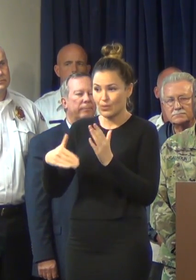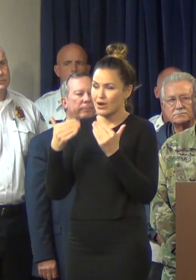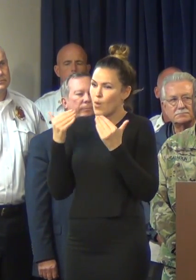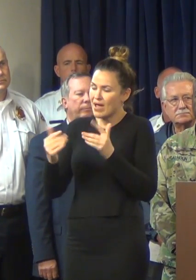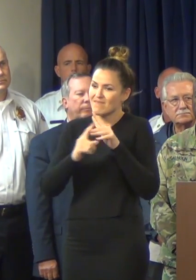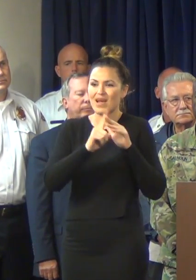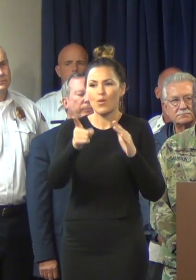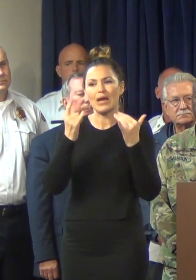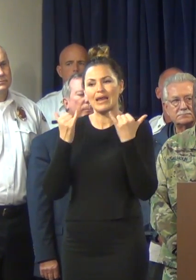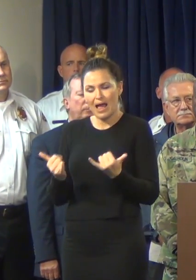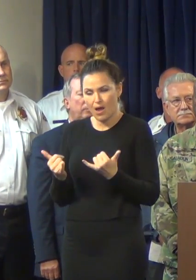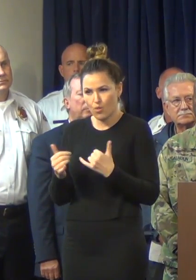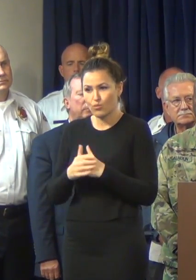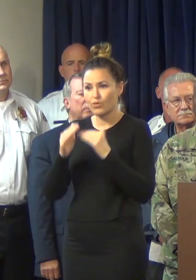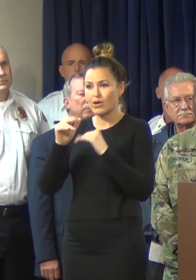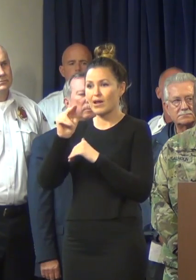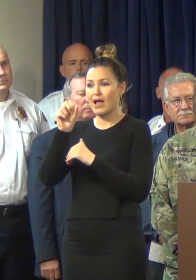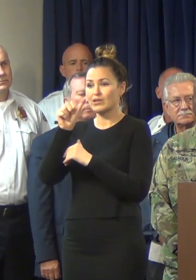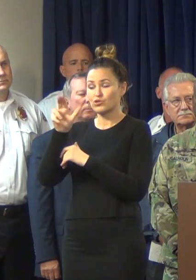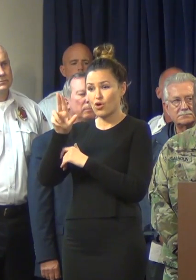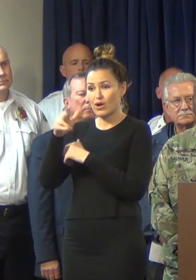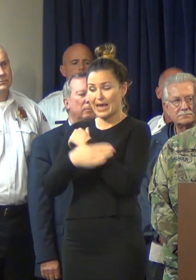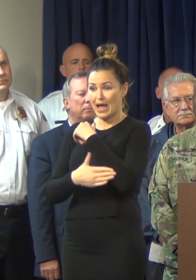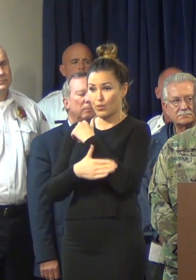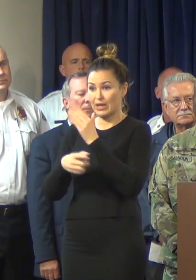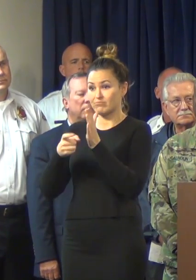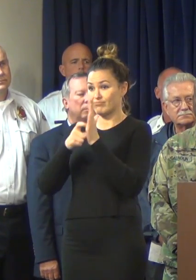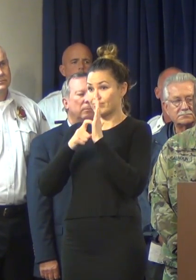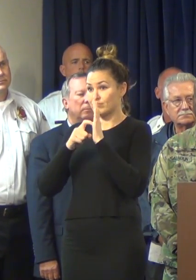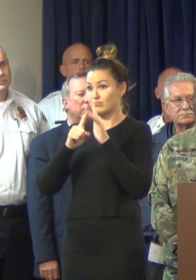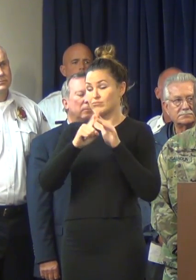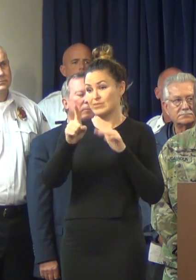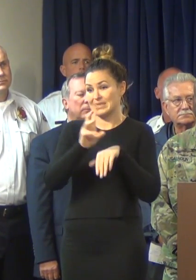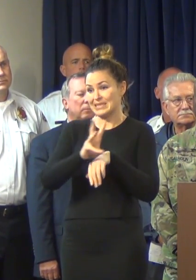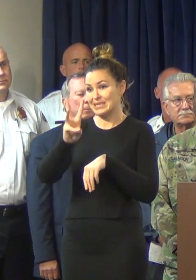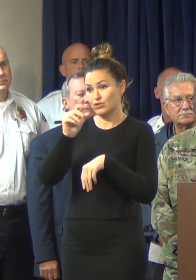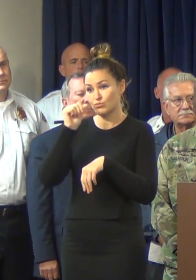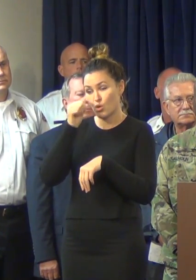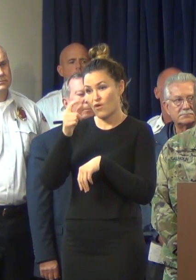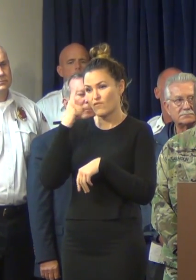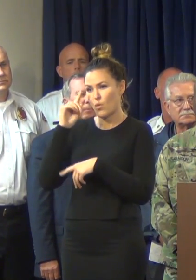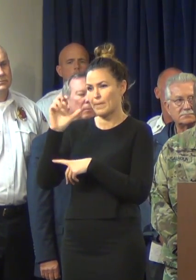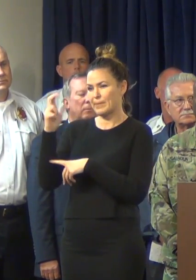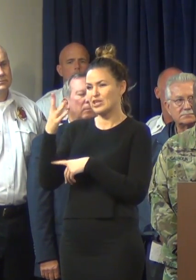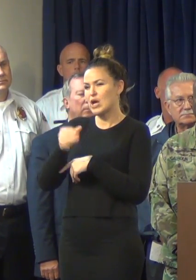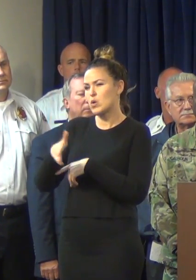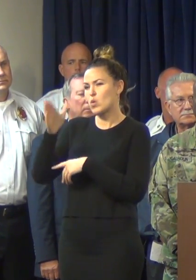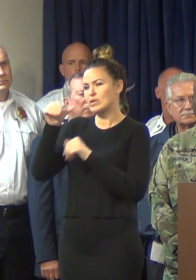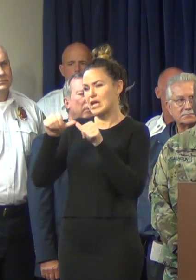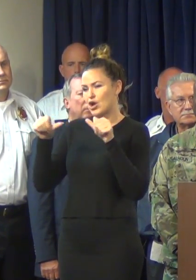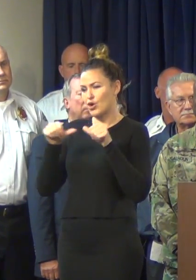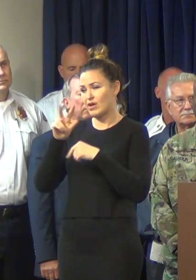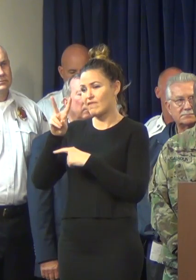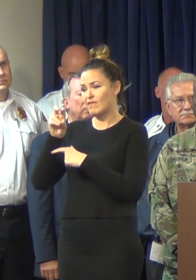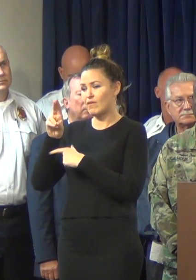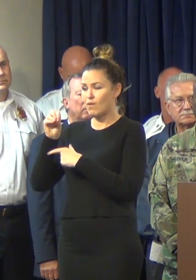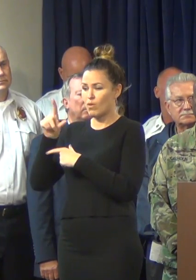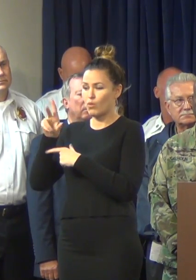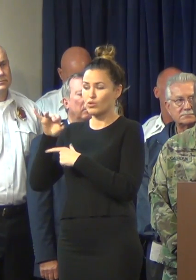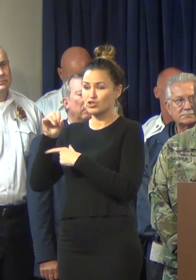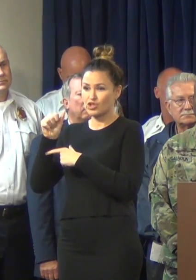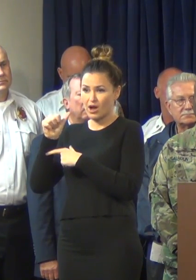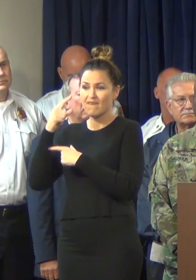now. Nassau County, mandatory evacuations begin at 6 a.m. tomorrow for beaches and coastal areas. Volusia County, voluntary evacuations of